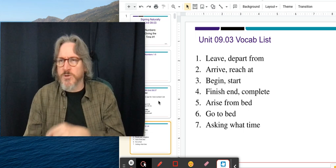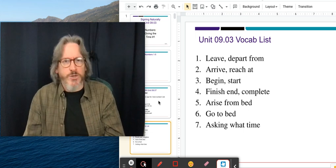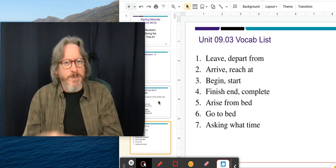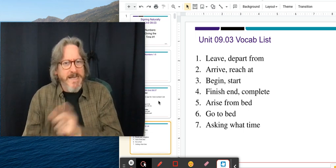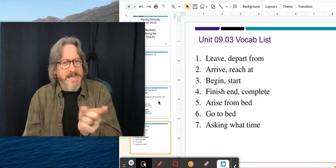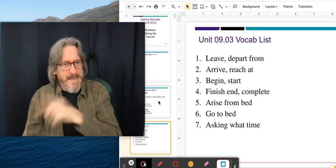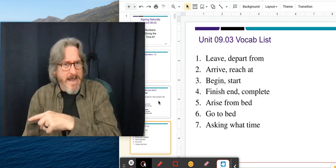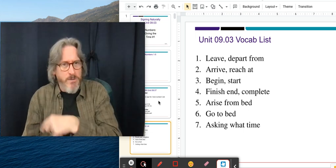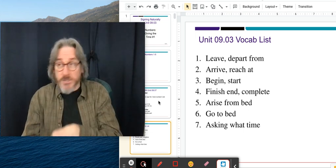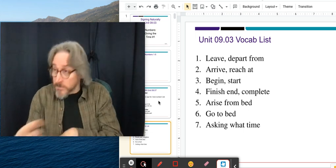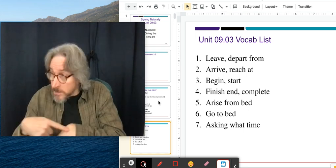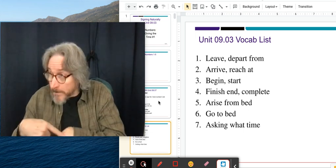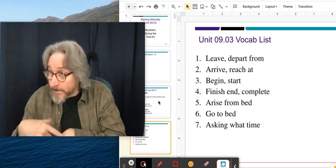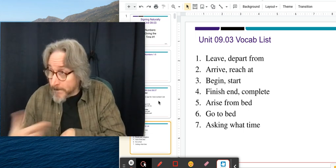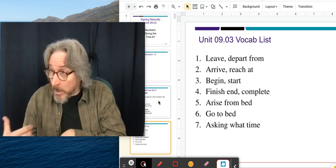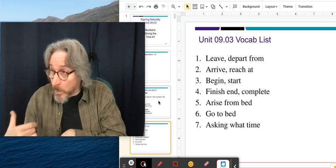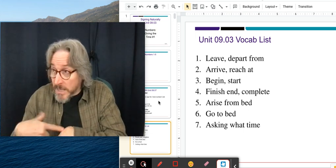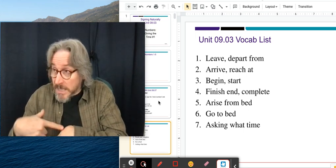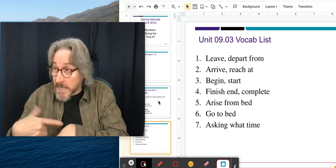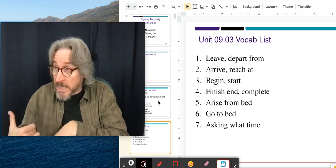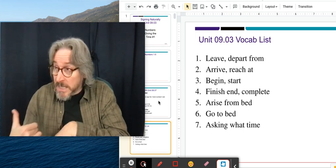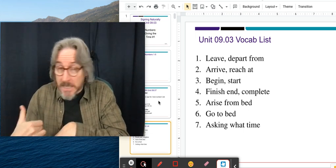Well, I suppose you could be asking that question.